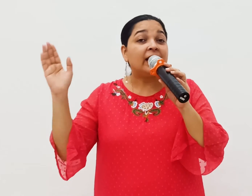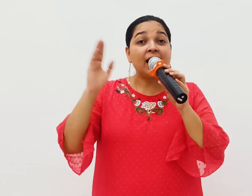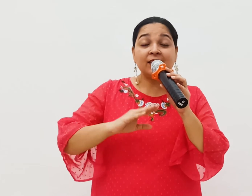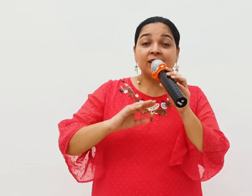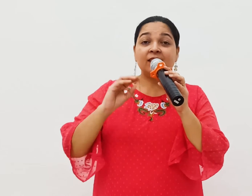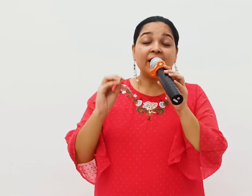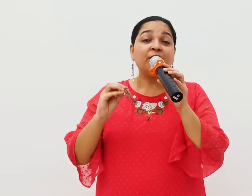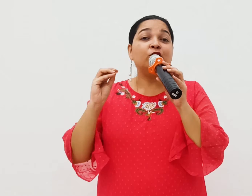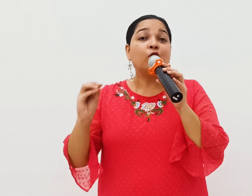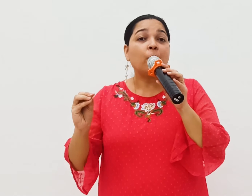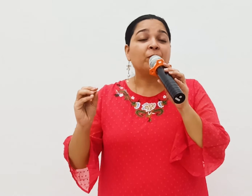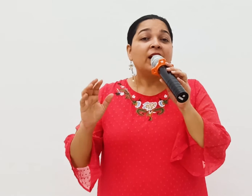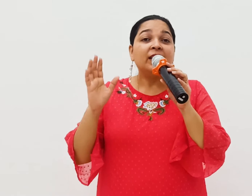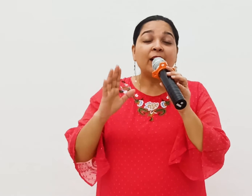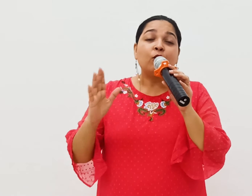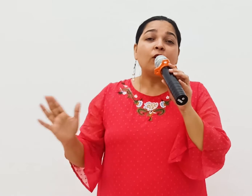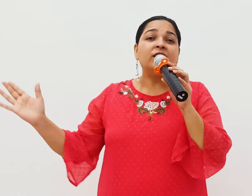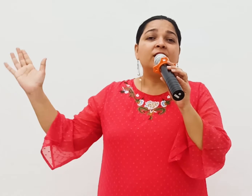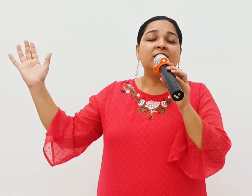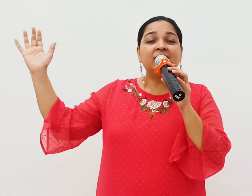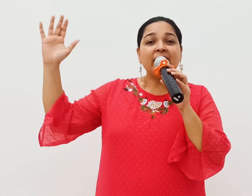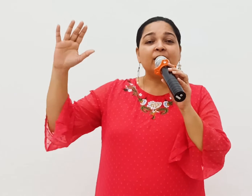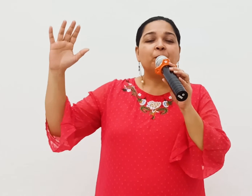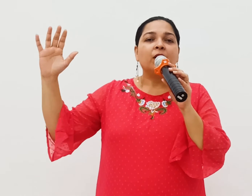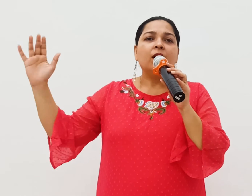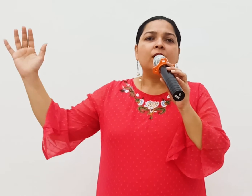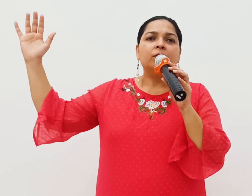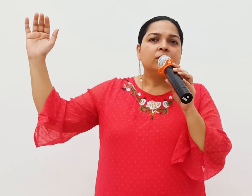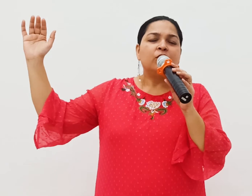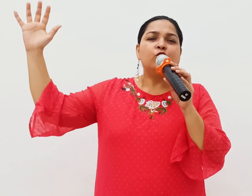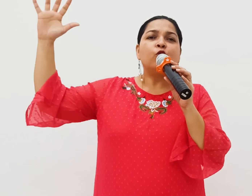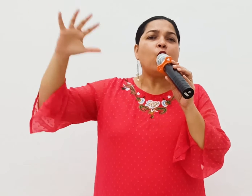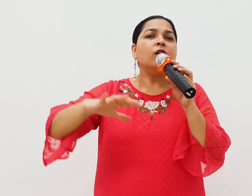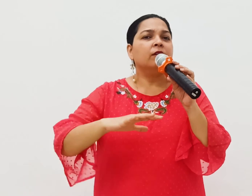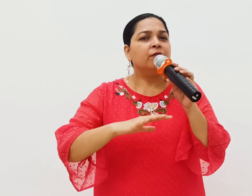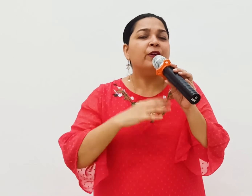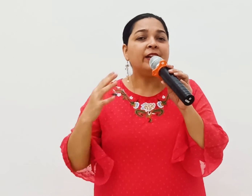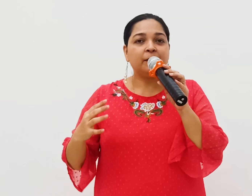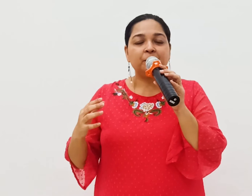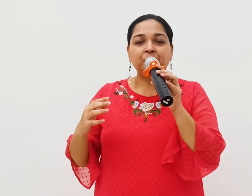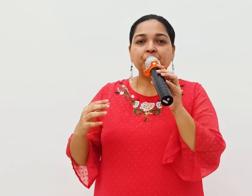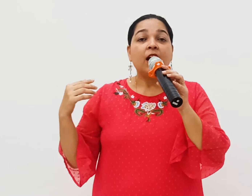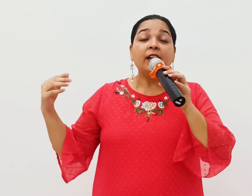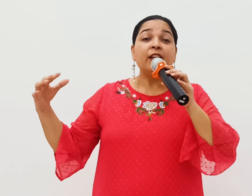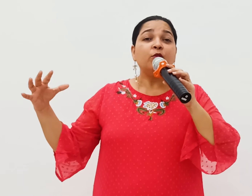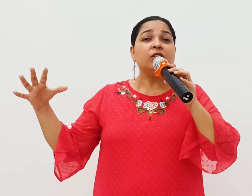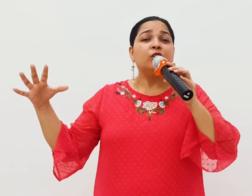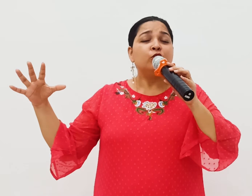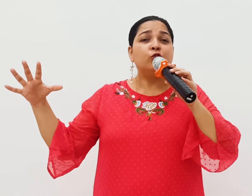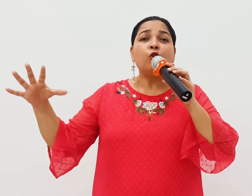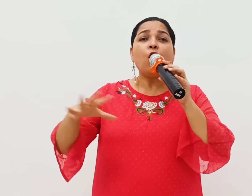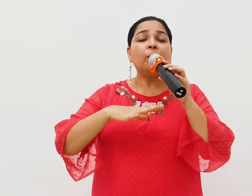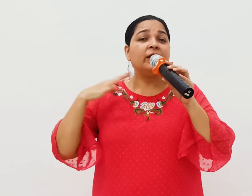God. And last Sunday we saw that God sent a strong wind, and there was